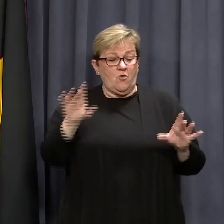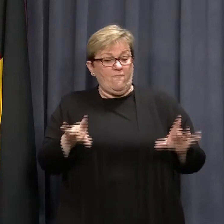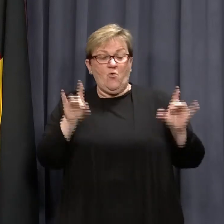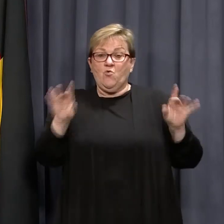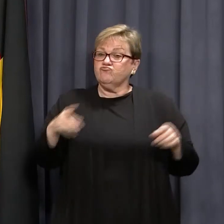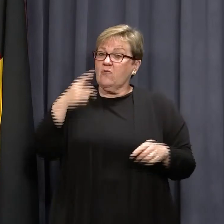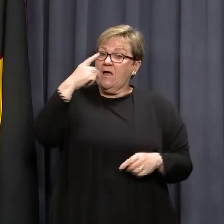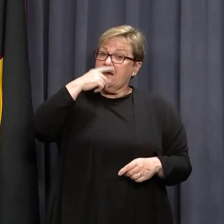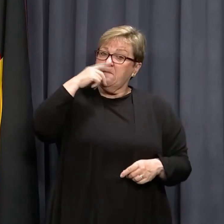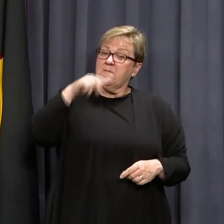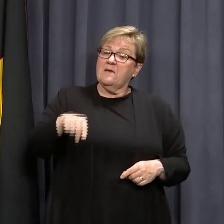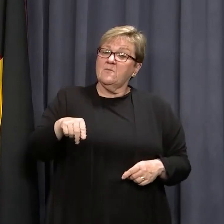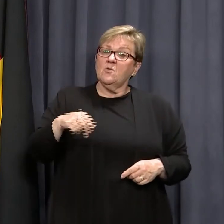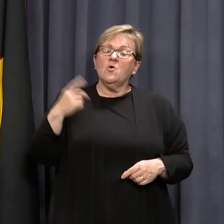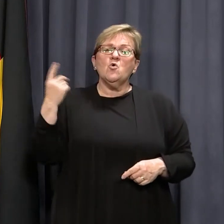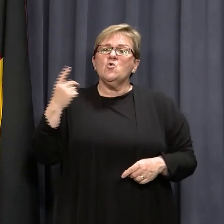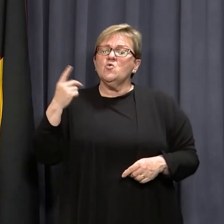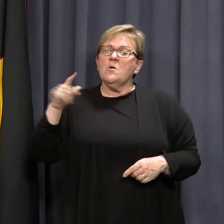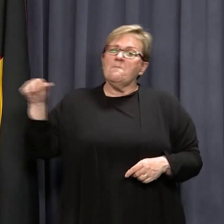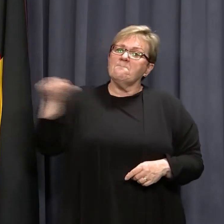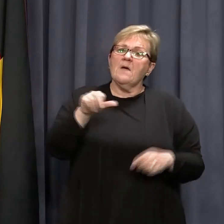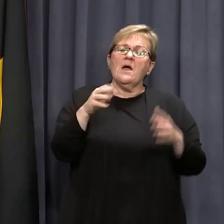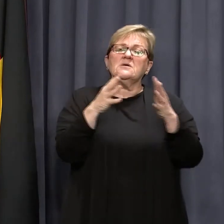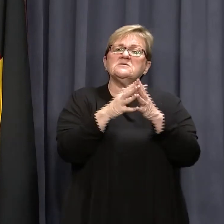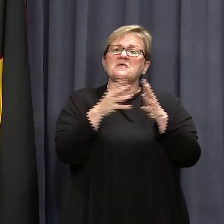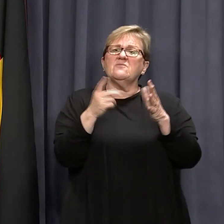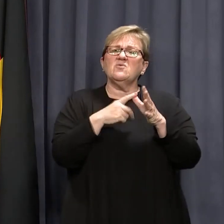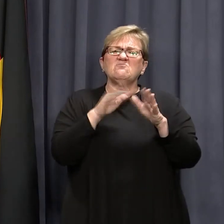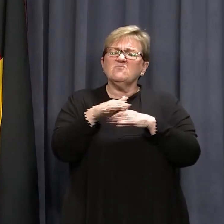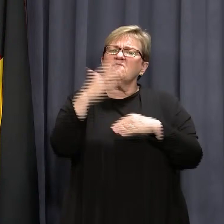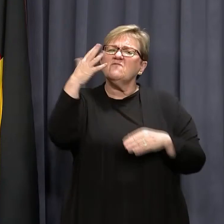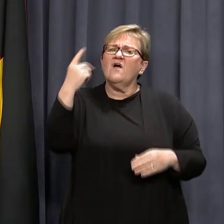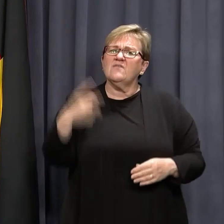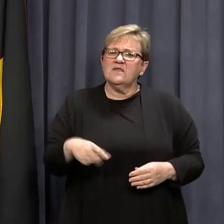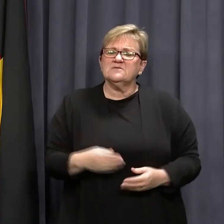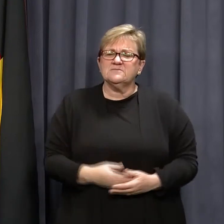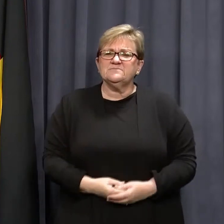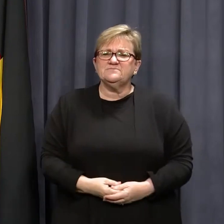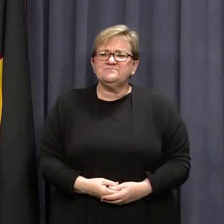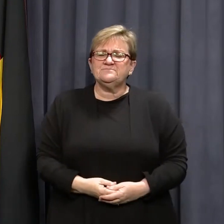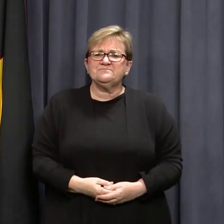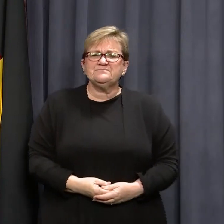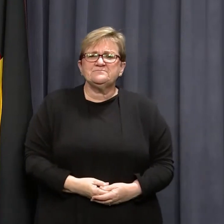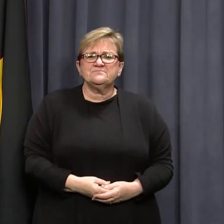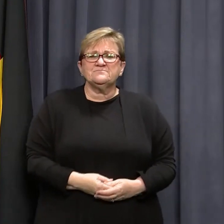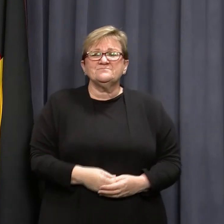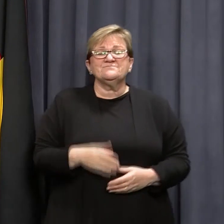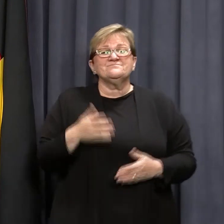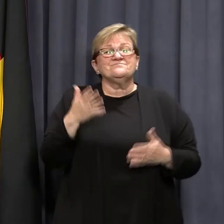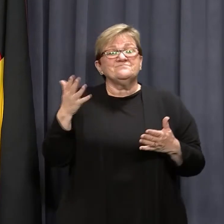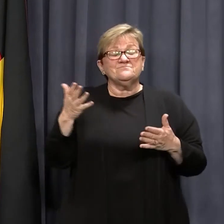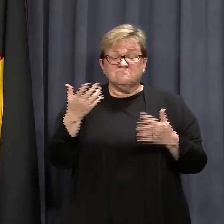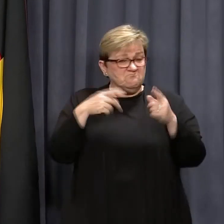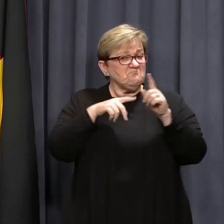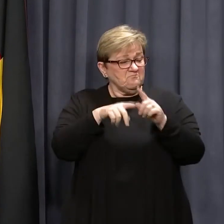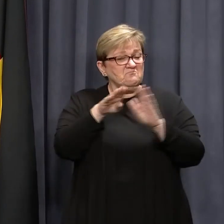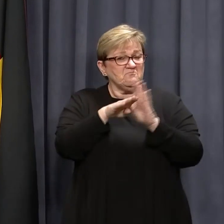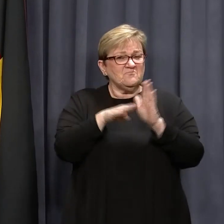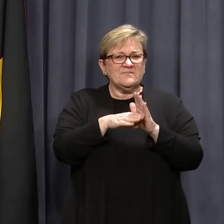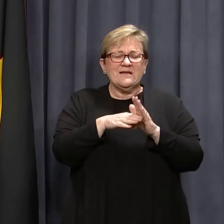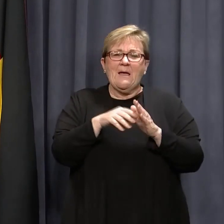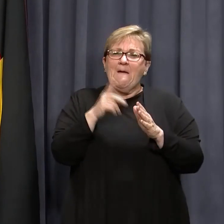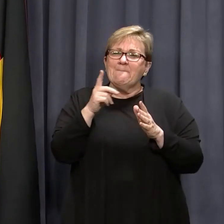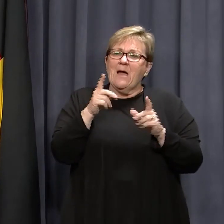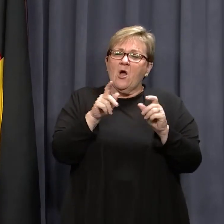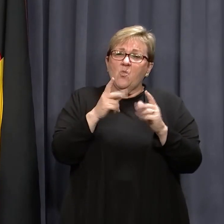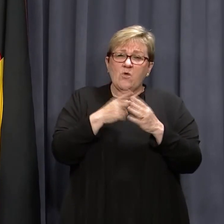Australians that are returning to WA, just over 5,000. And they are broadly complying. The issue about